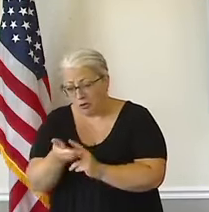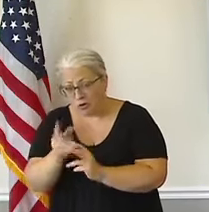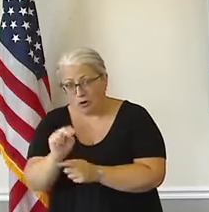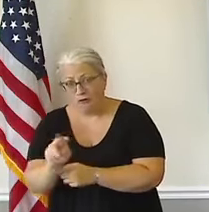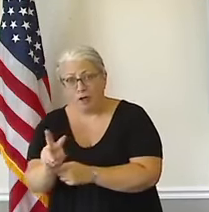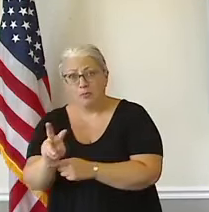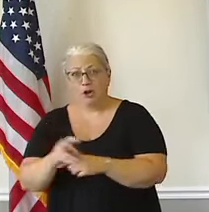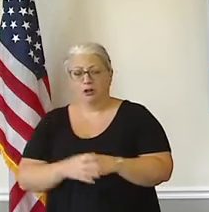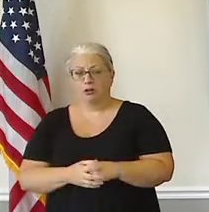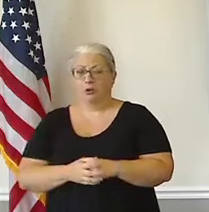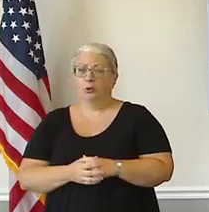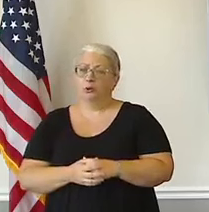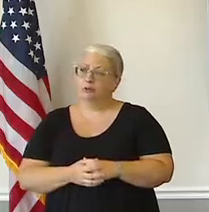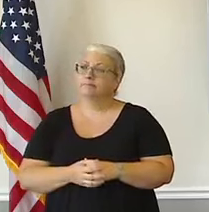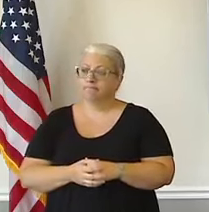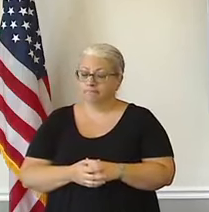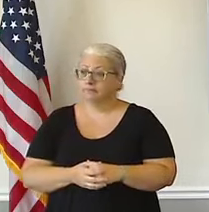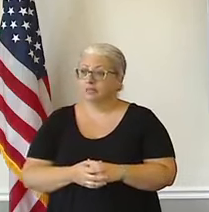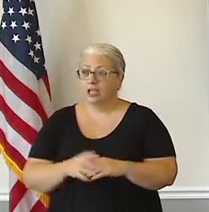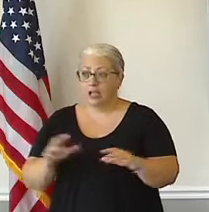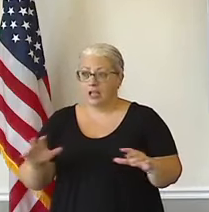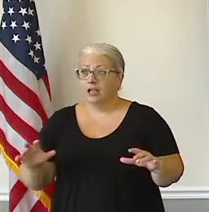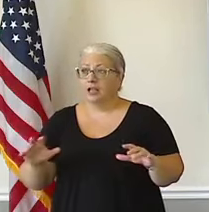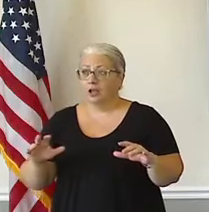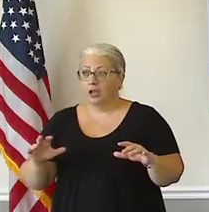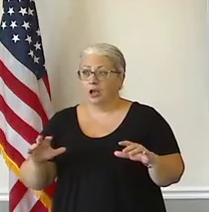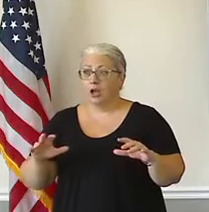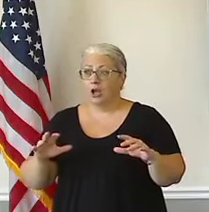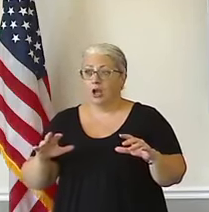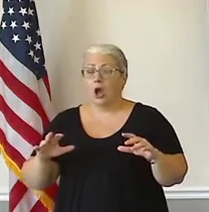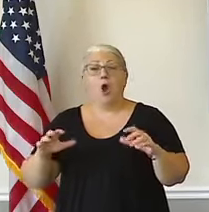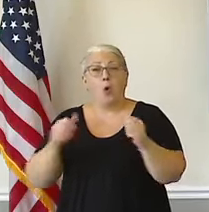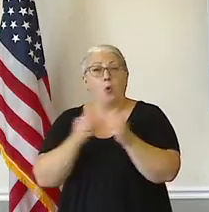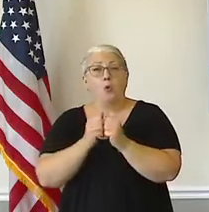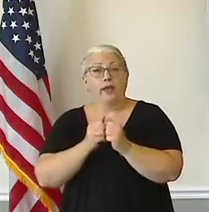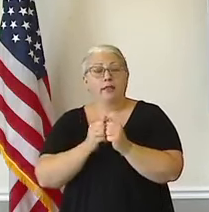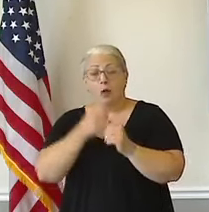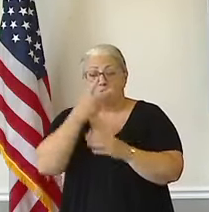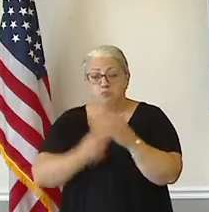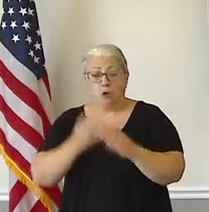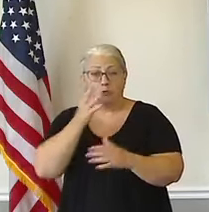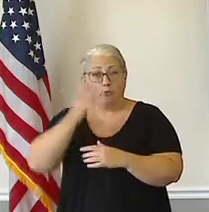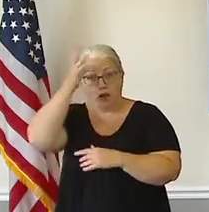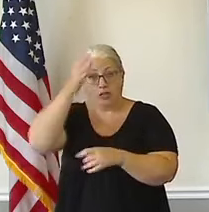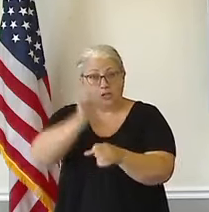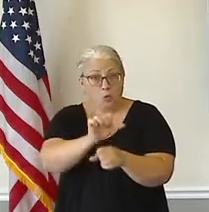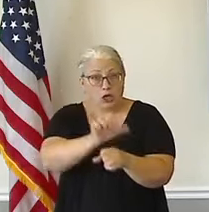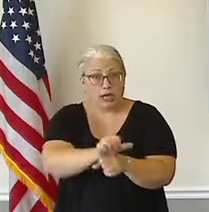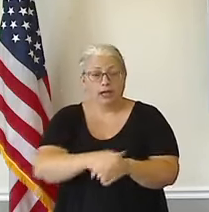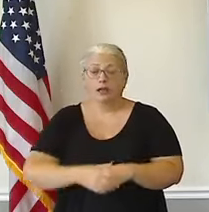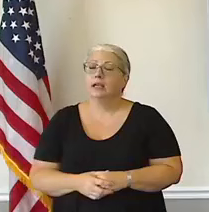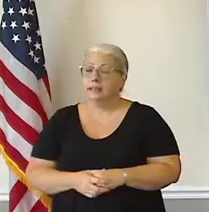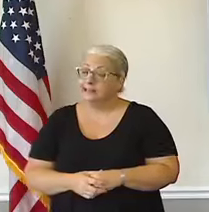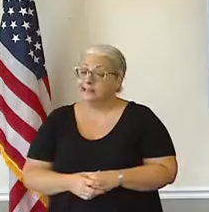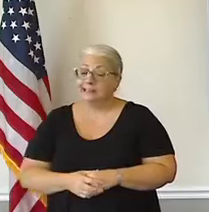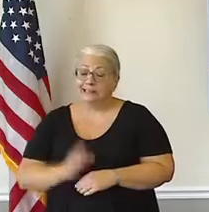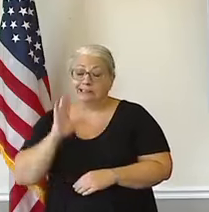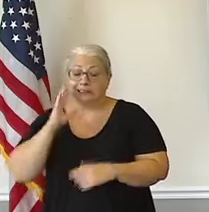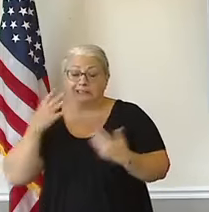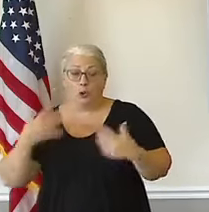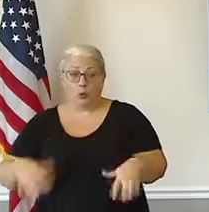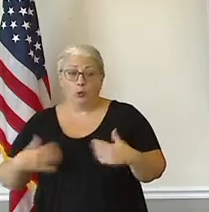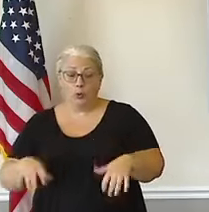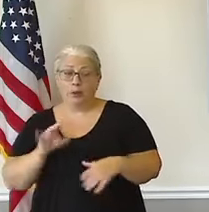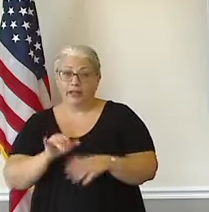this to his credit, it's what the governor spoke about. It's one of the challenges we have with reopening. Whether it's reopen full-time, reopen part-time, or